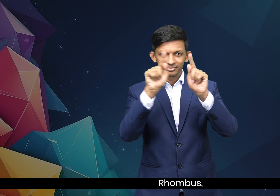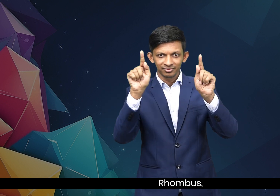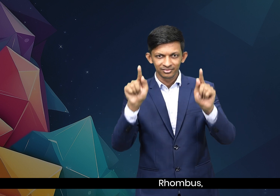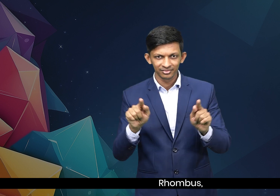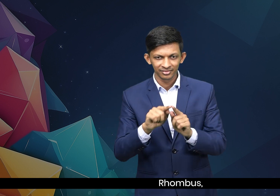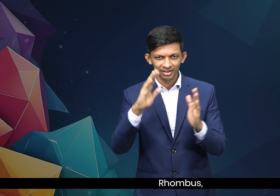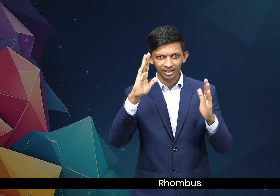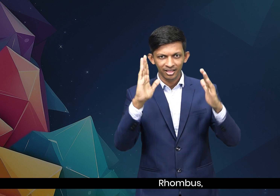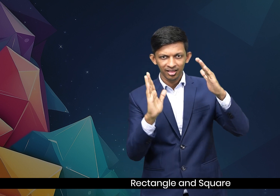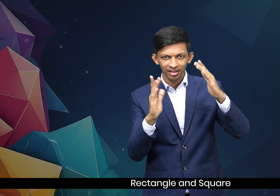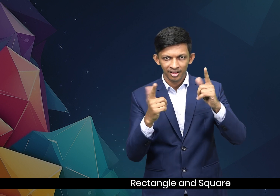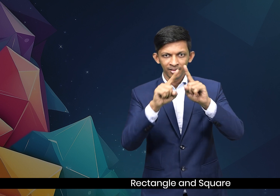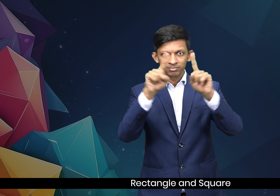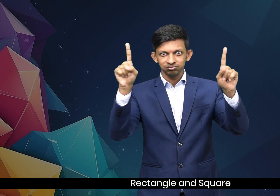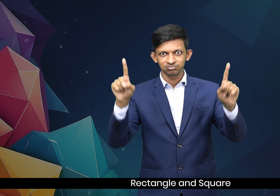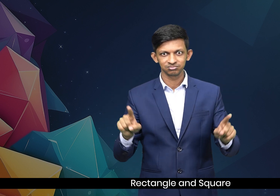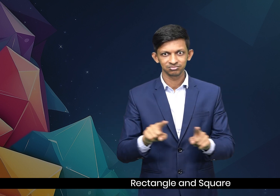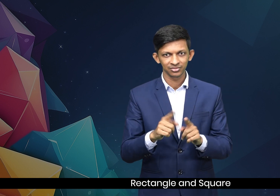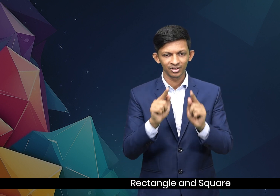rhombus, rectangle, and square.